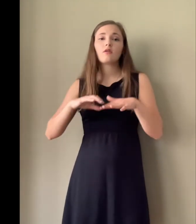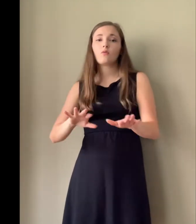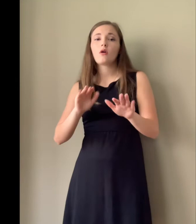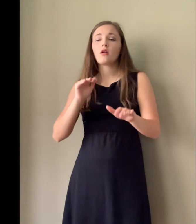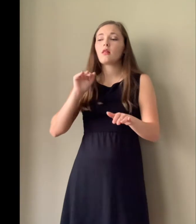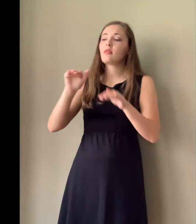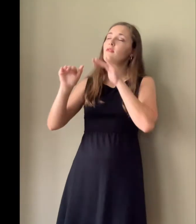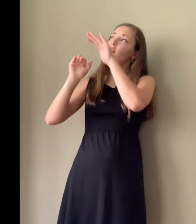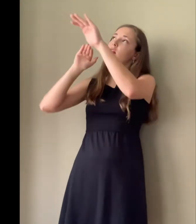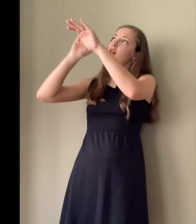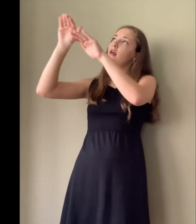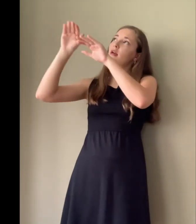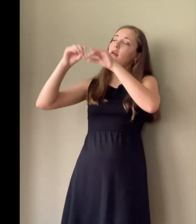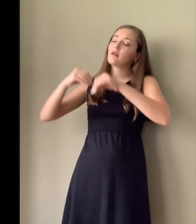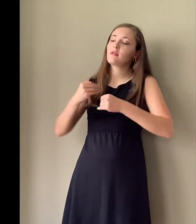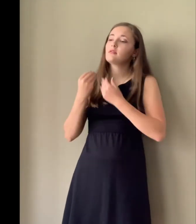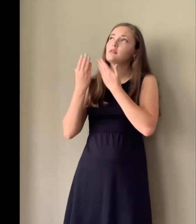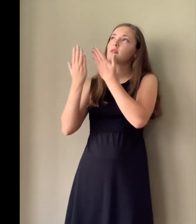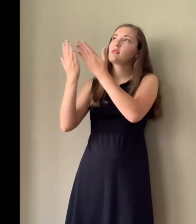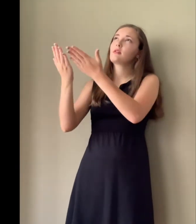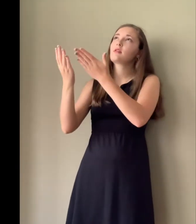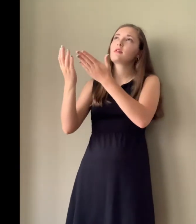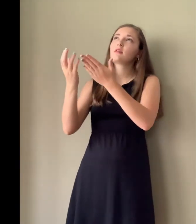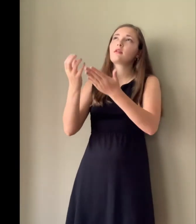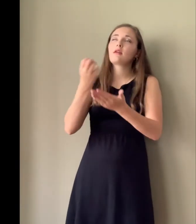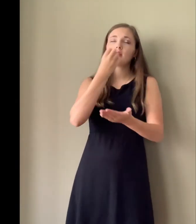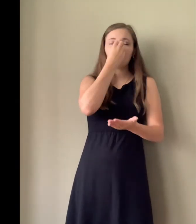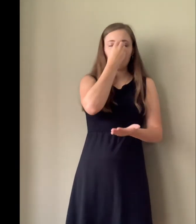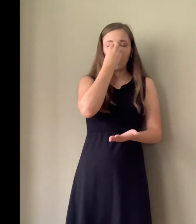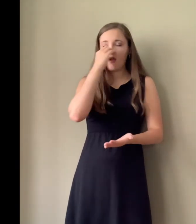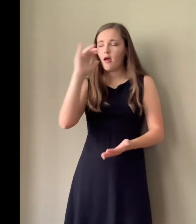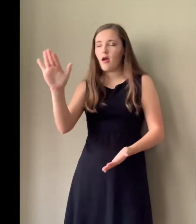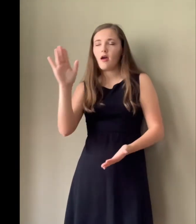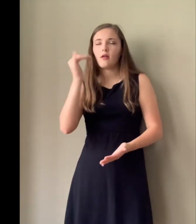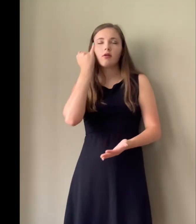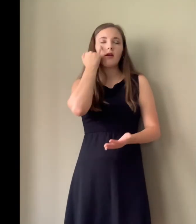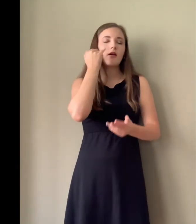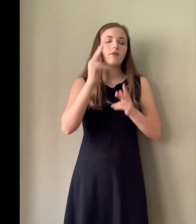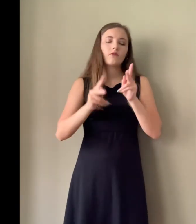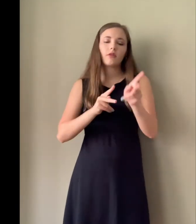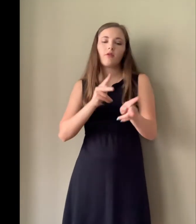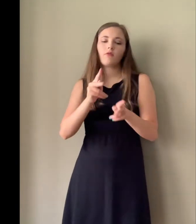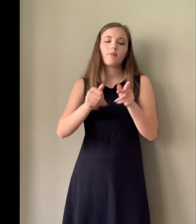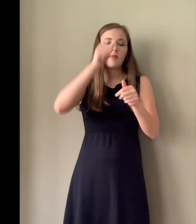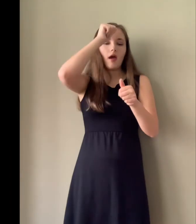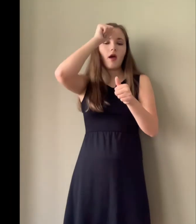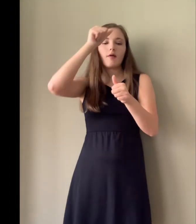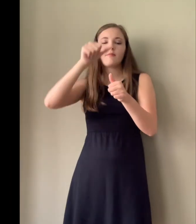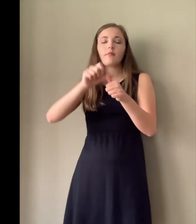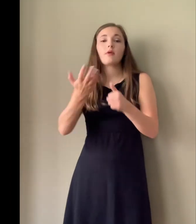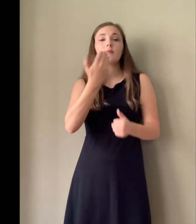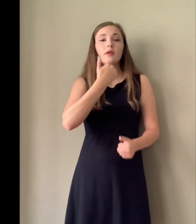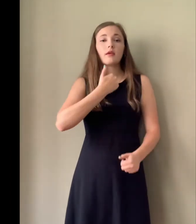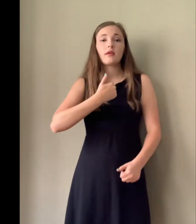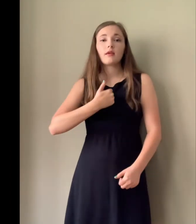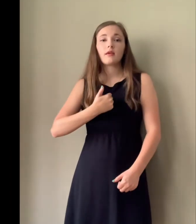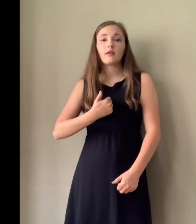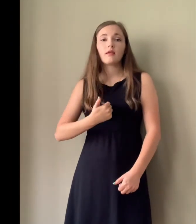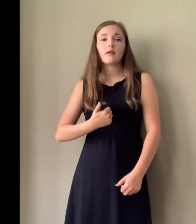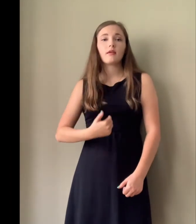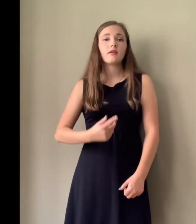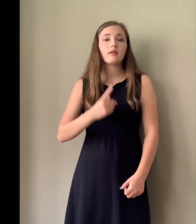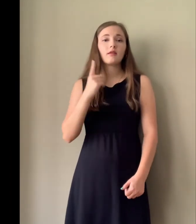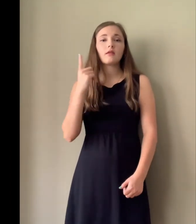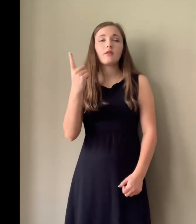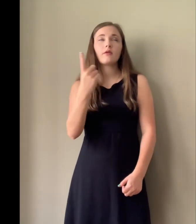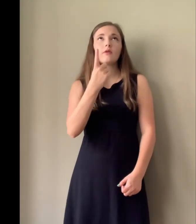I don't want to leave a legacy. I don't care if they remember